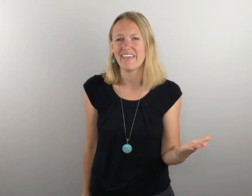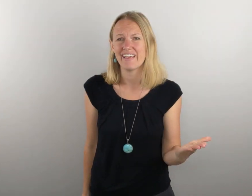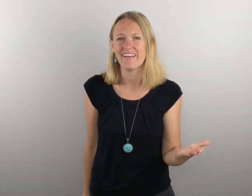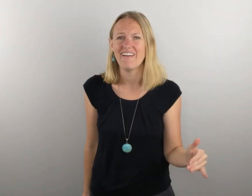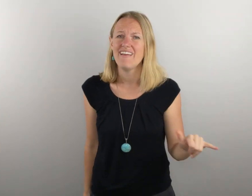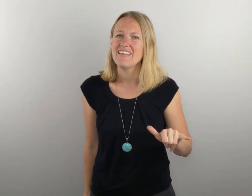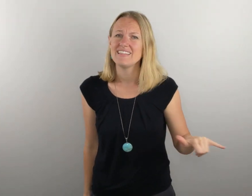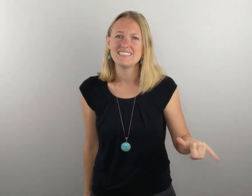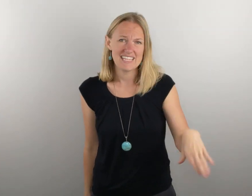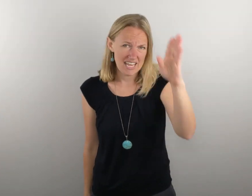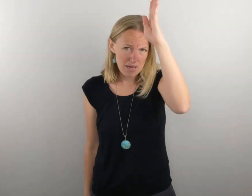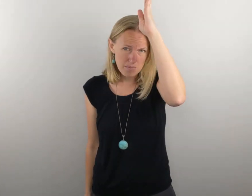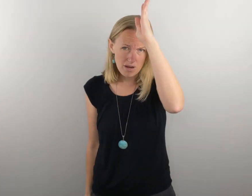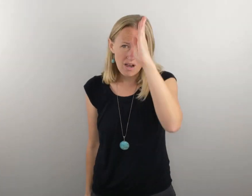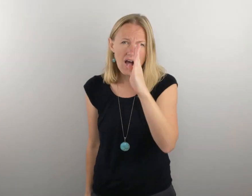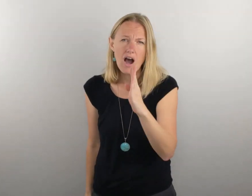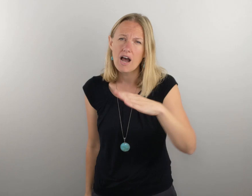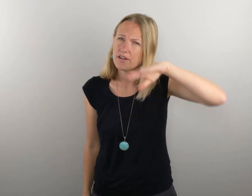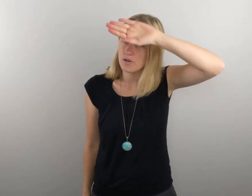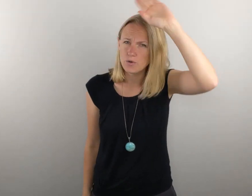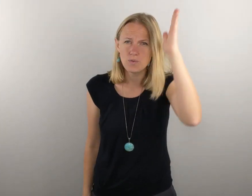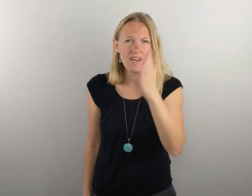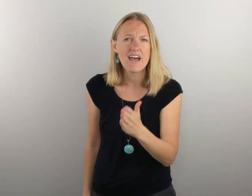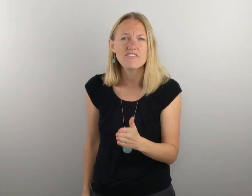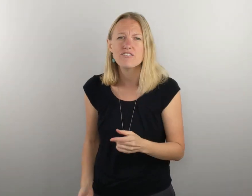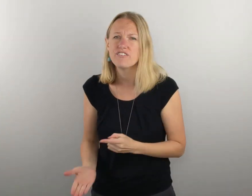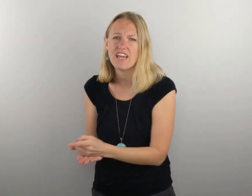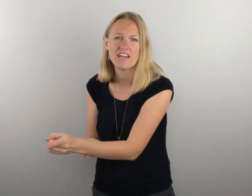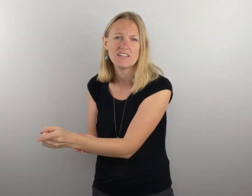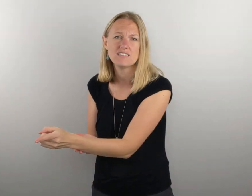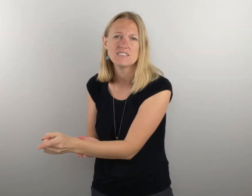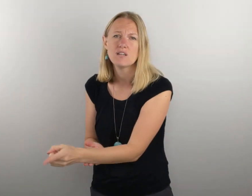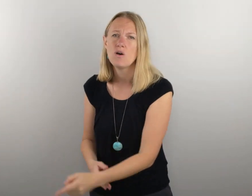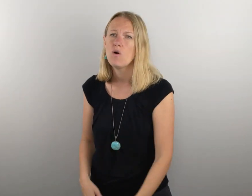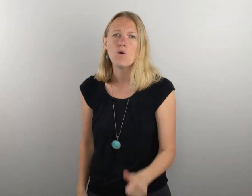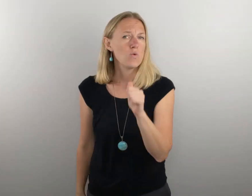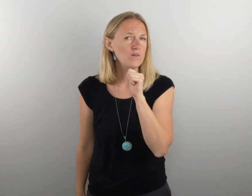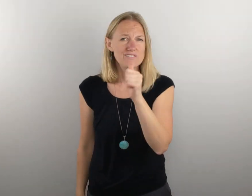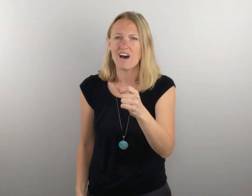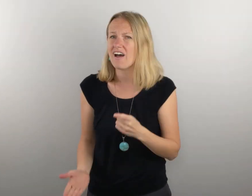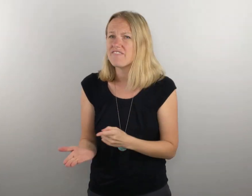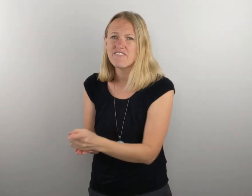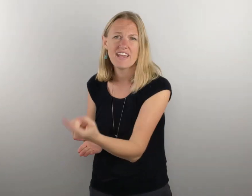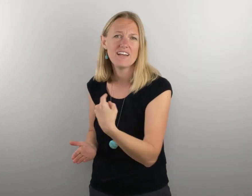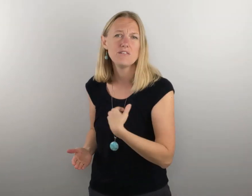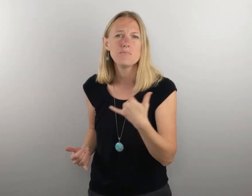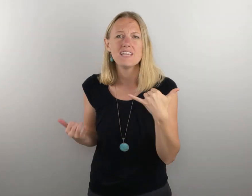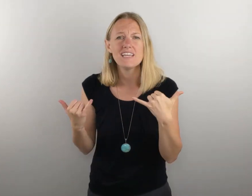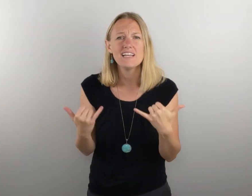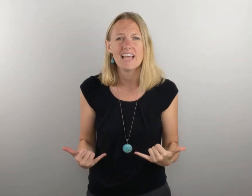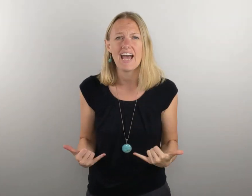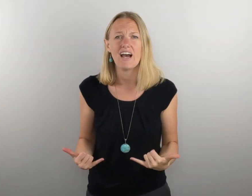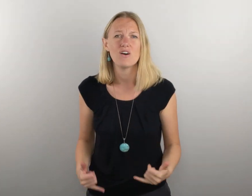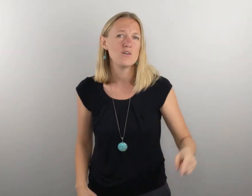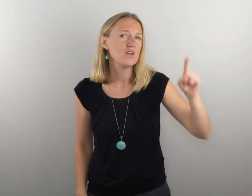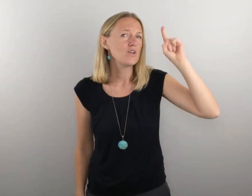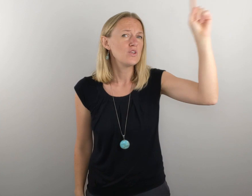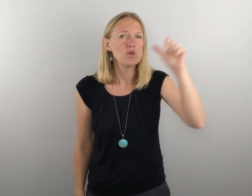thing. The same God who never fails will not fail me now. You